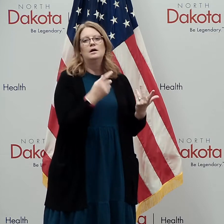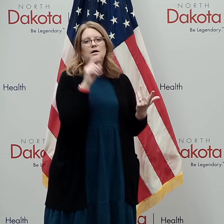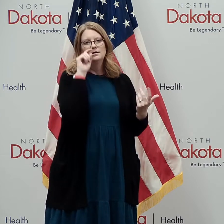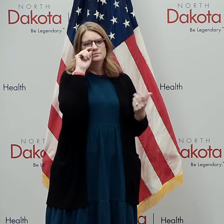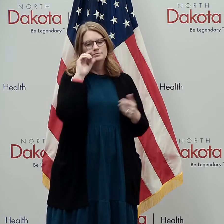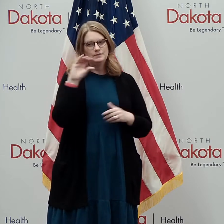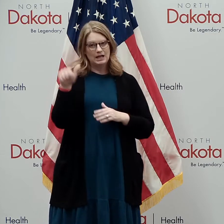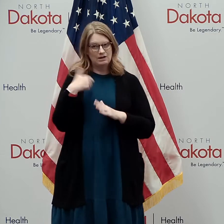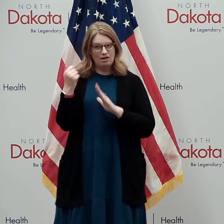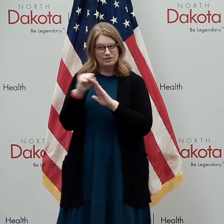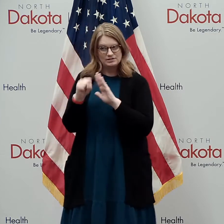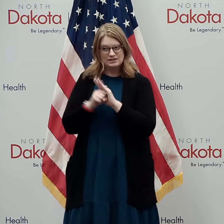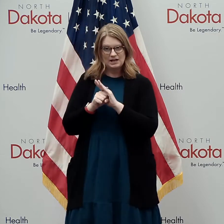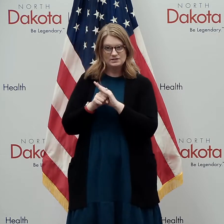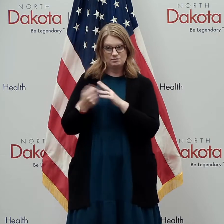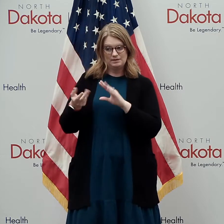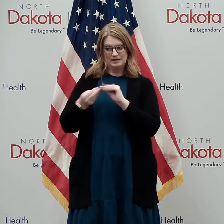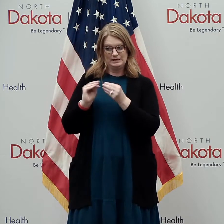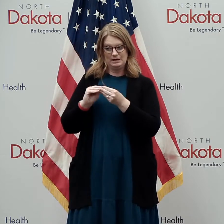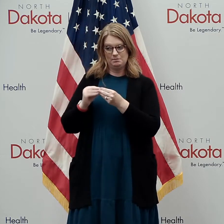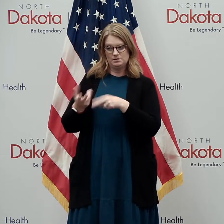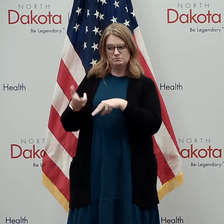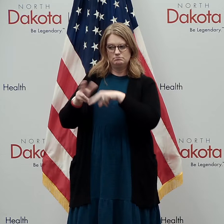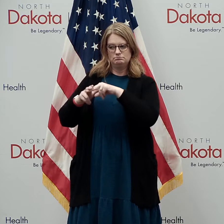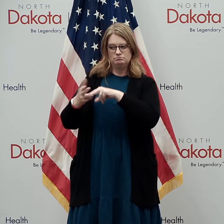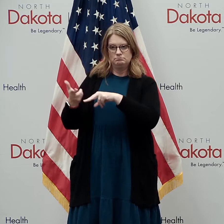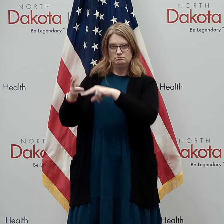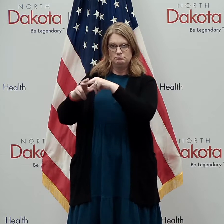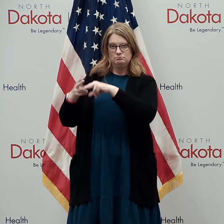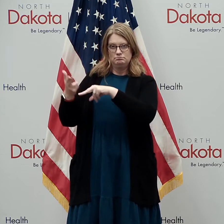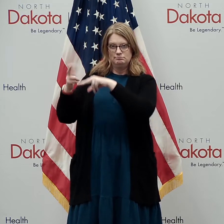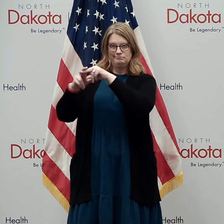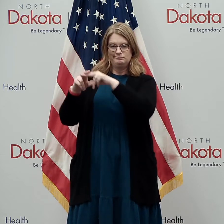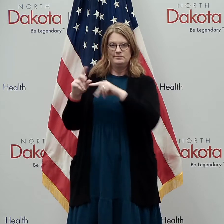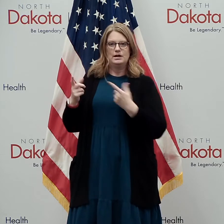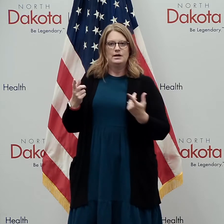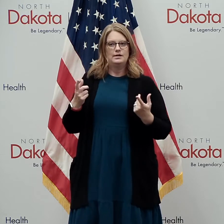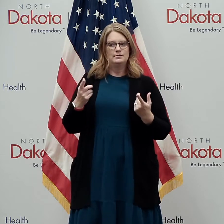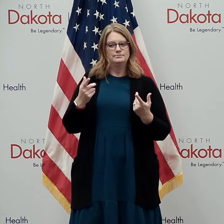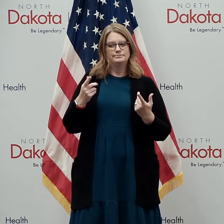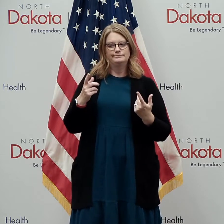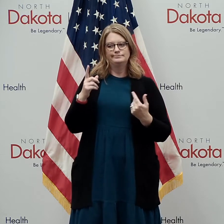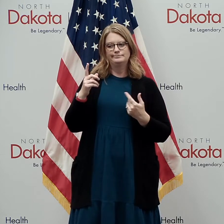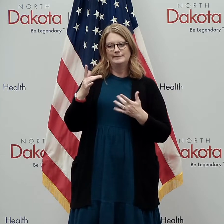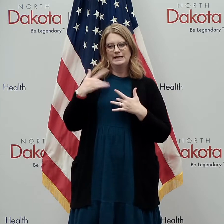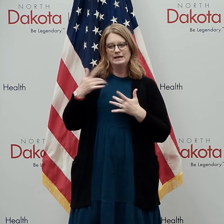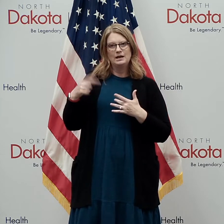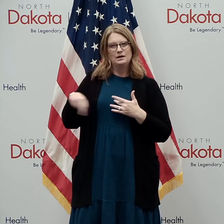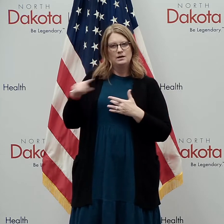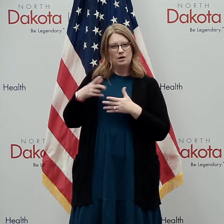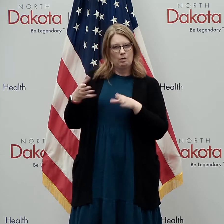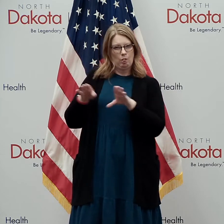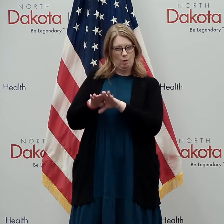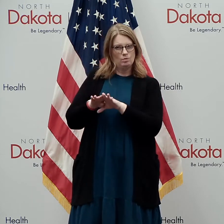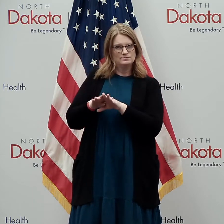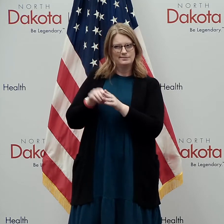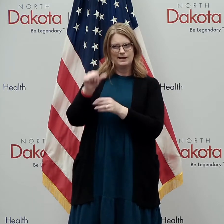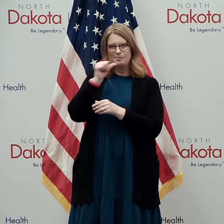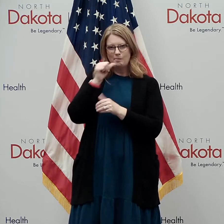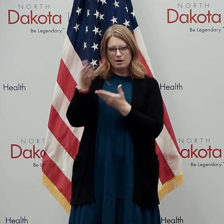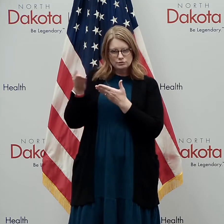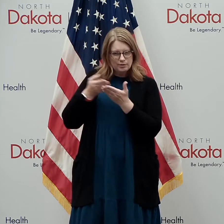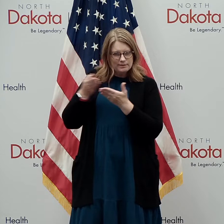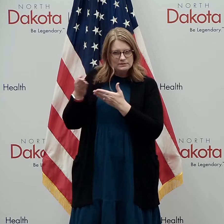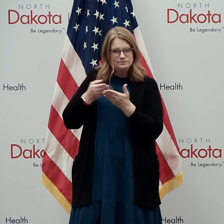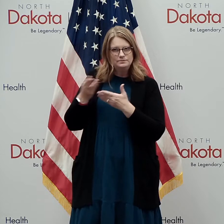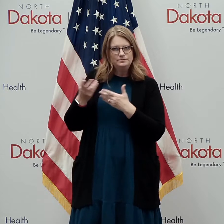when they saw their numbers increasing this summer, for example, closed high density bar service